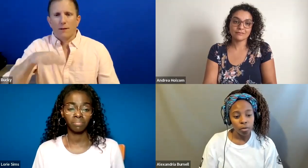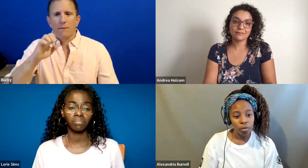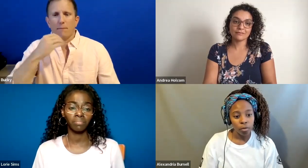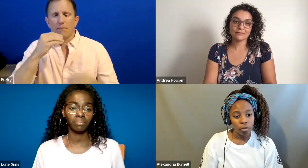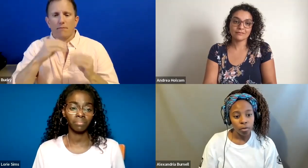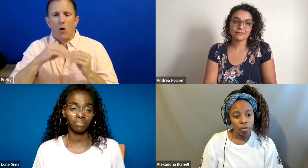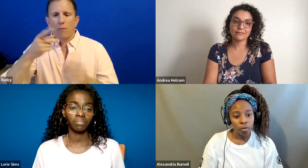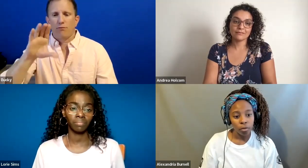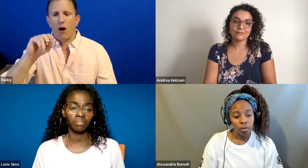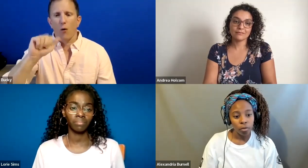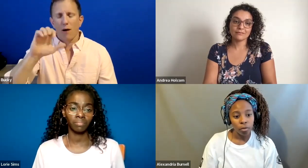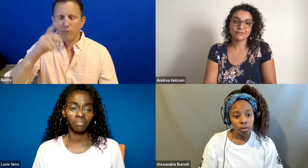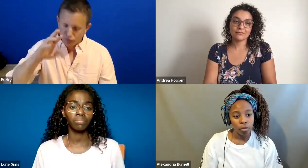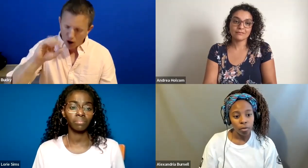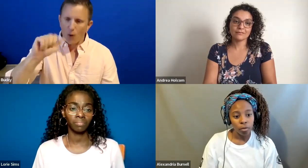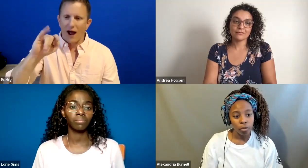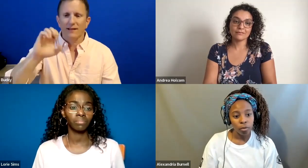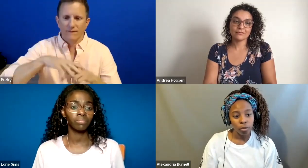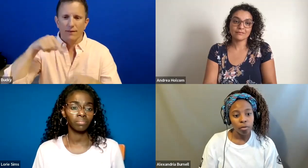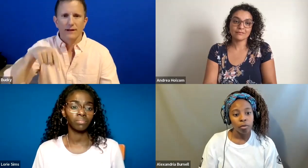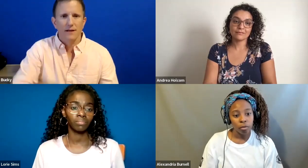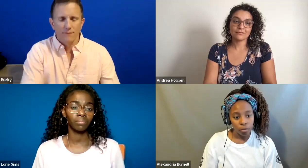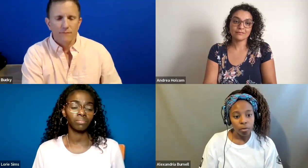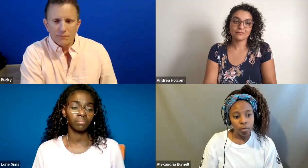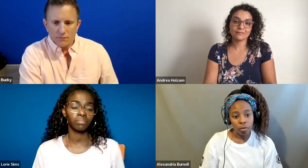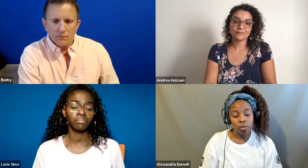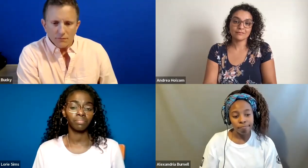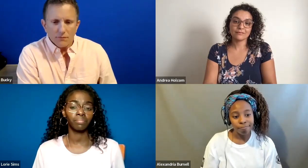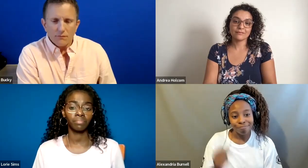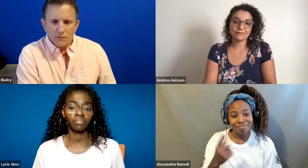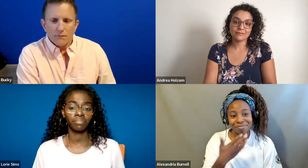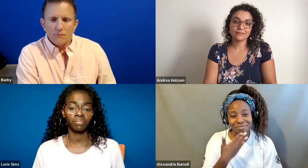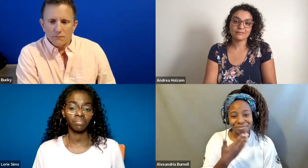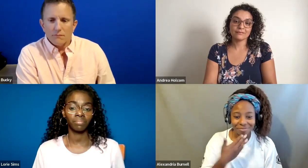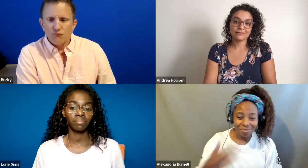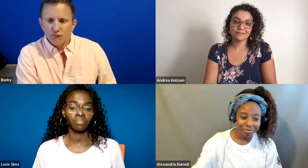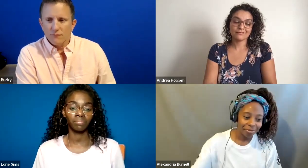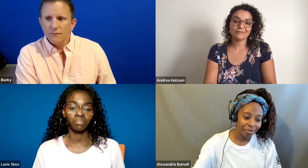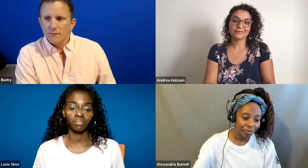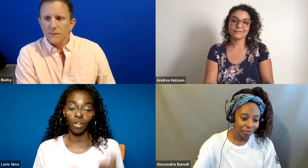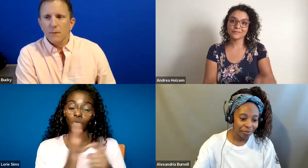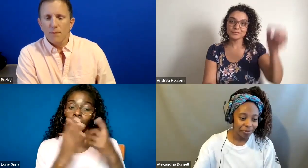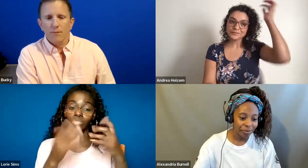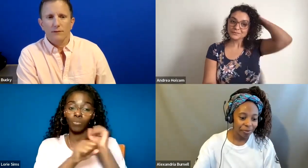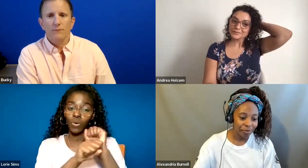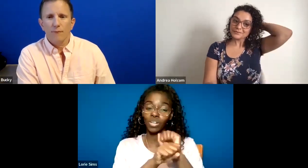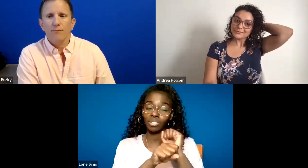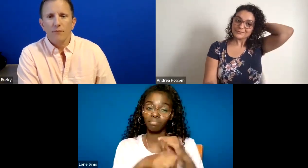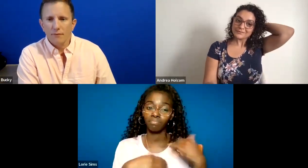BIPOC interpreters and BIPOC colleagues. And I have to be responsible to be more proactive on this